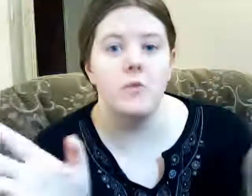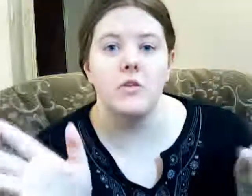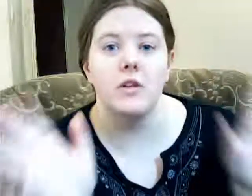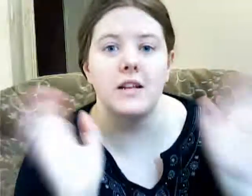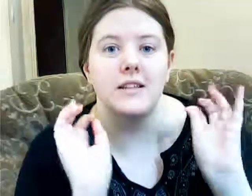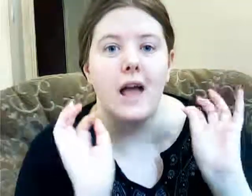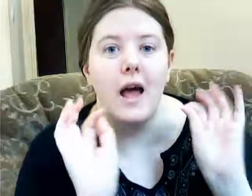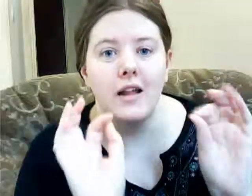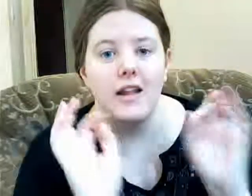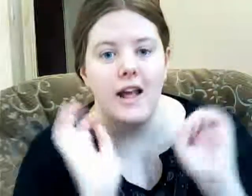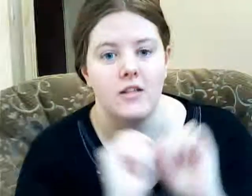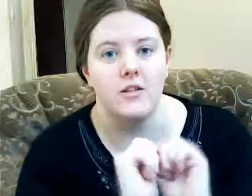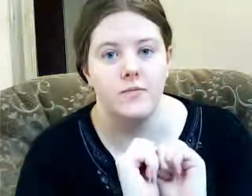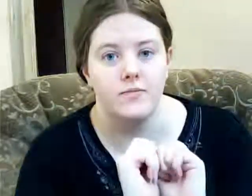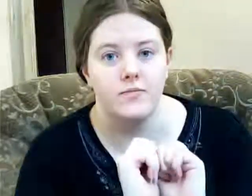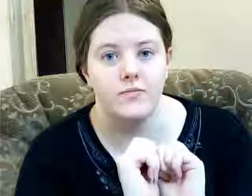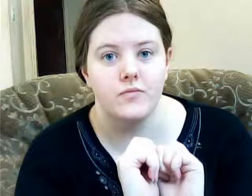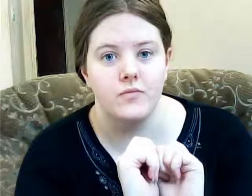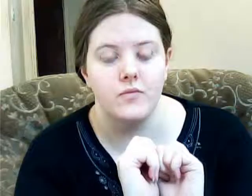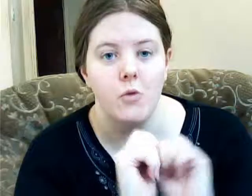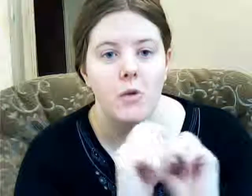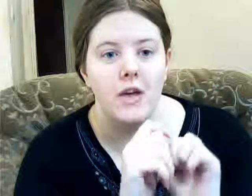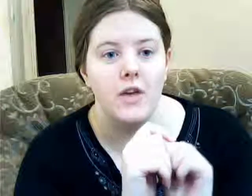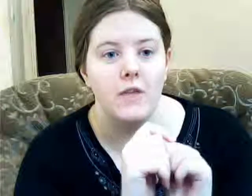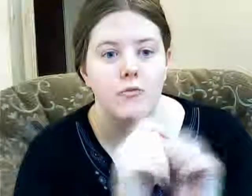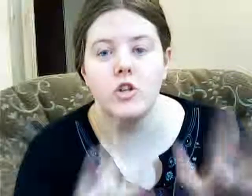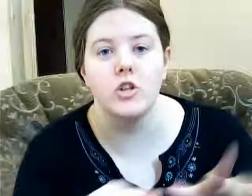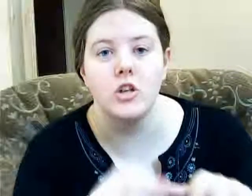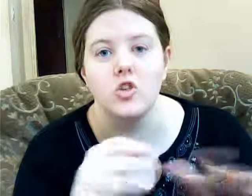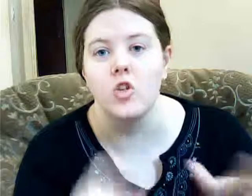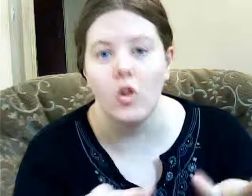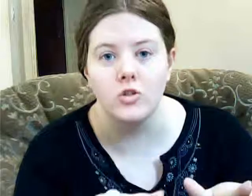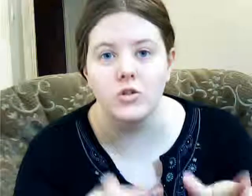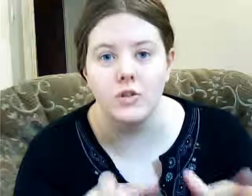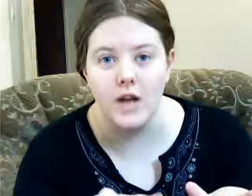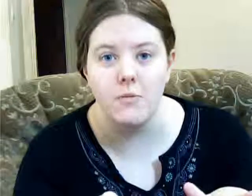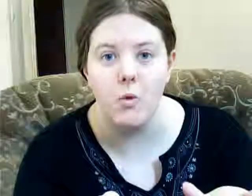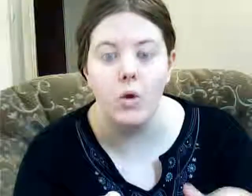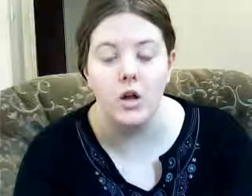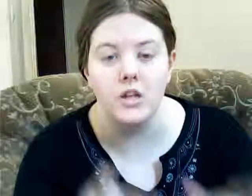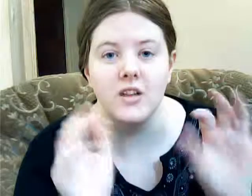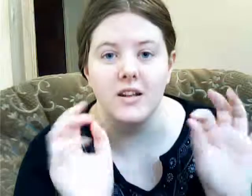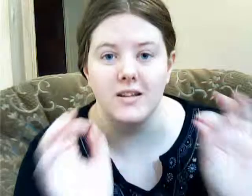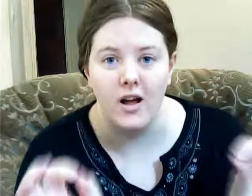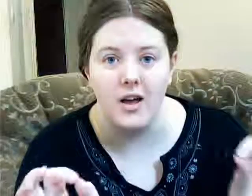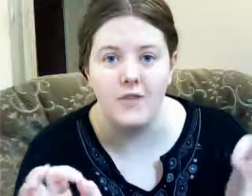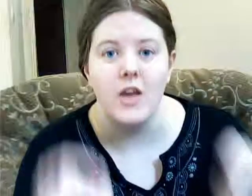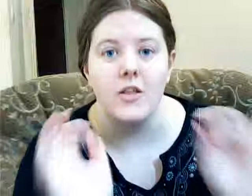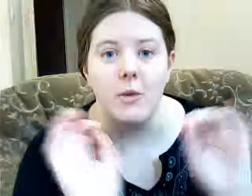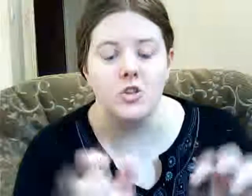unless halal where they ritually slaughter an animal while it's alive they watch the